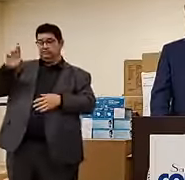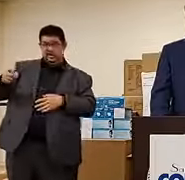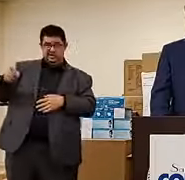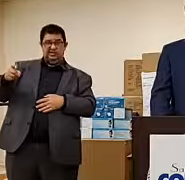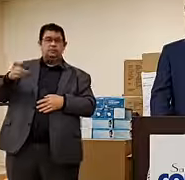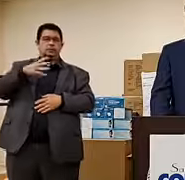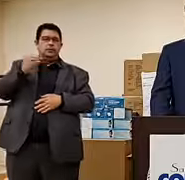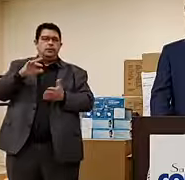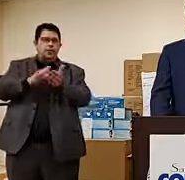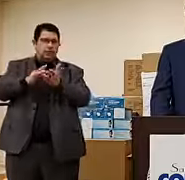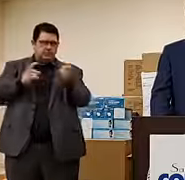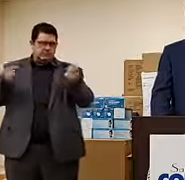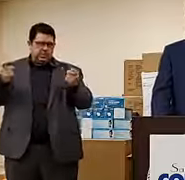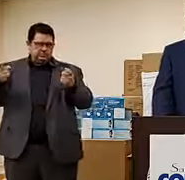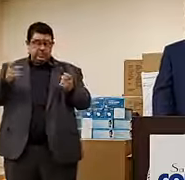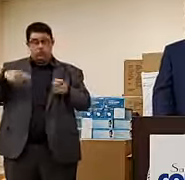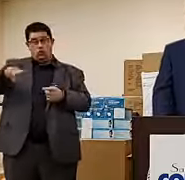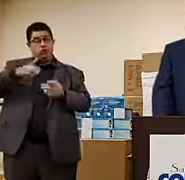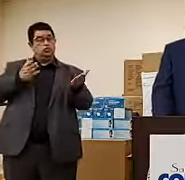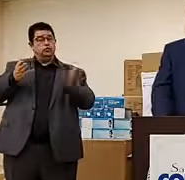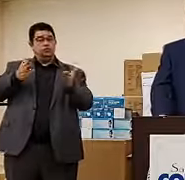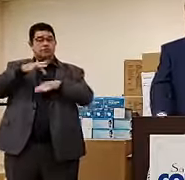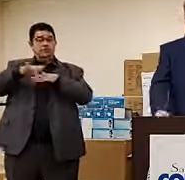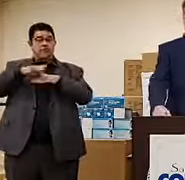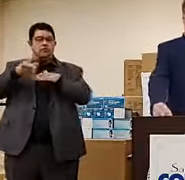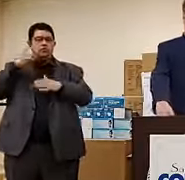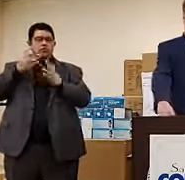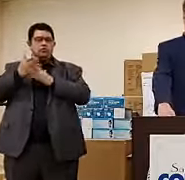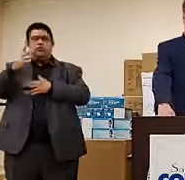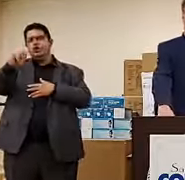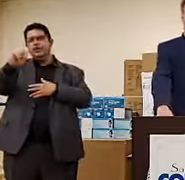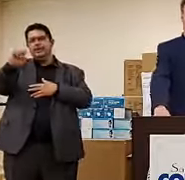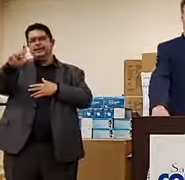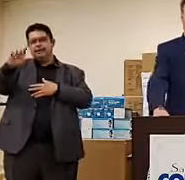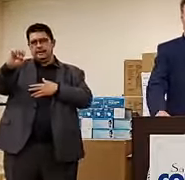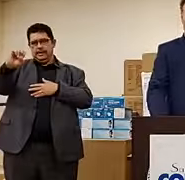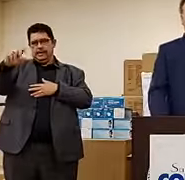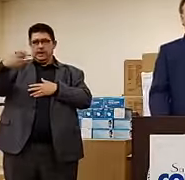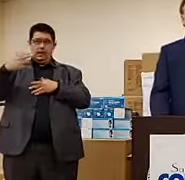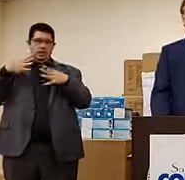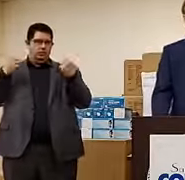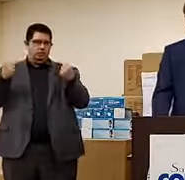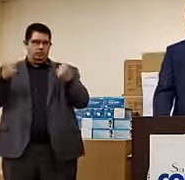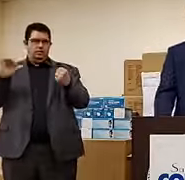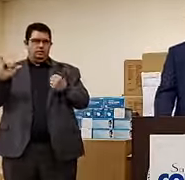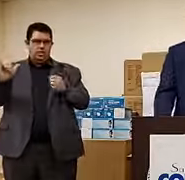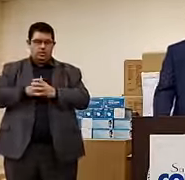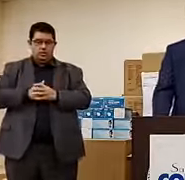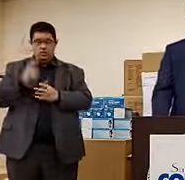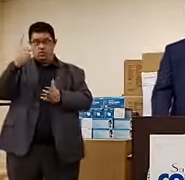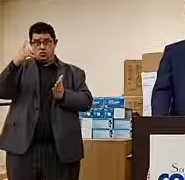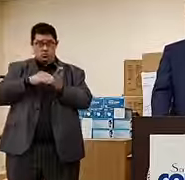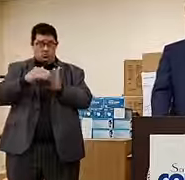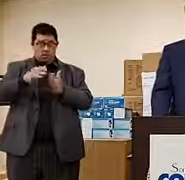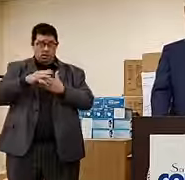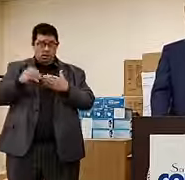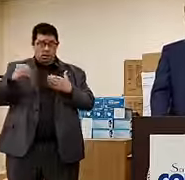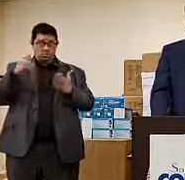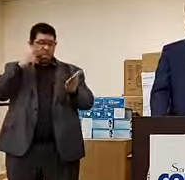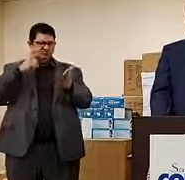management, and these services will be available through telehealth or in person as well. $1 million is identified